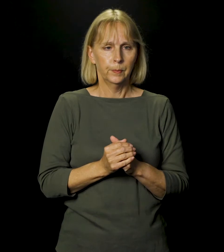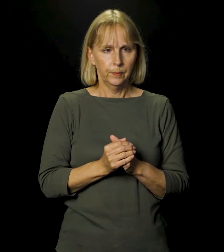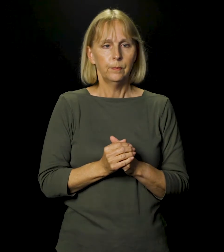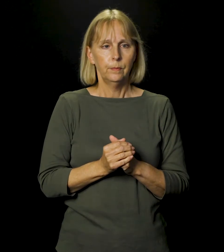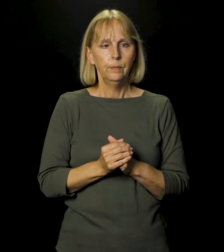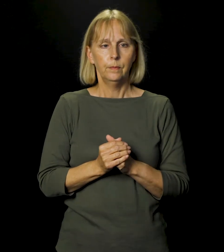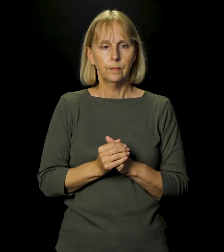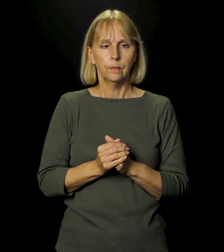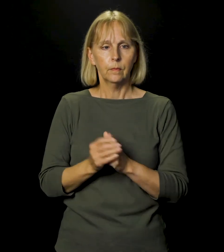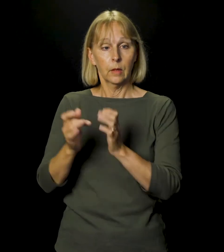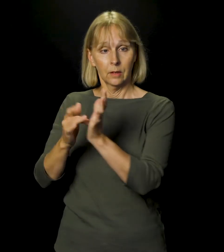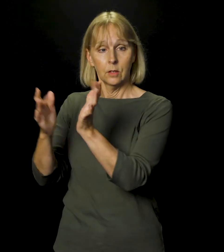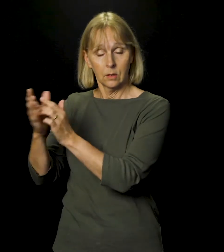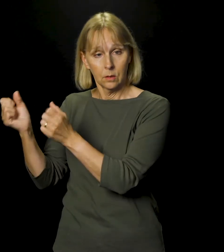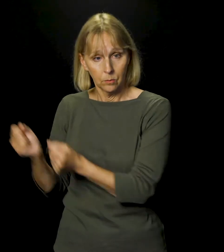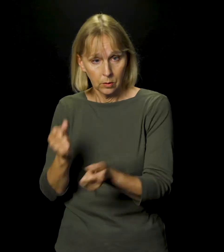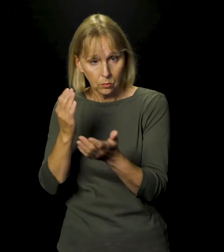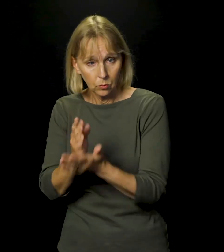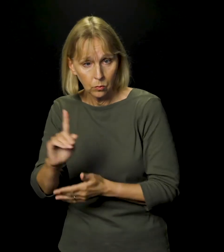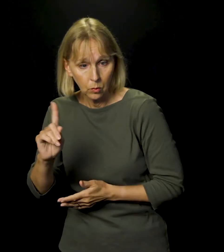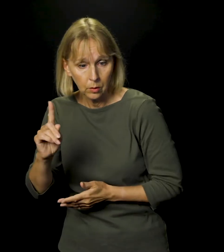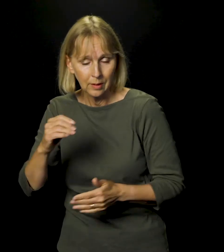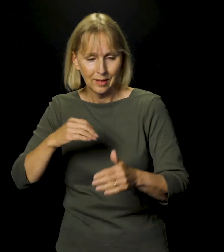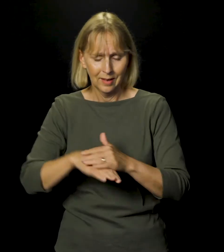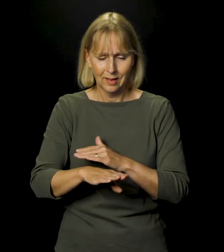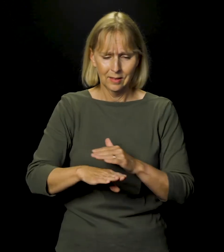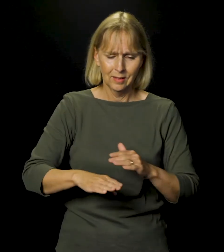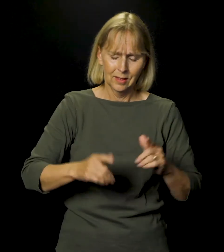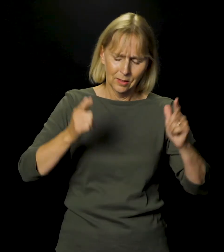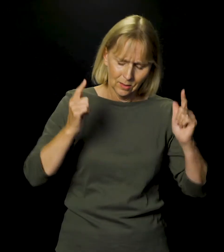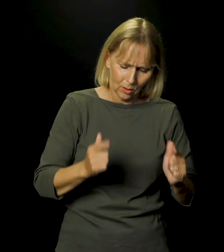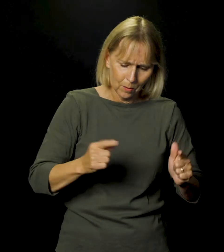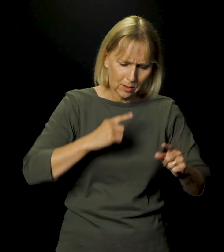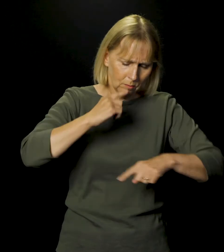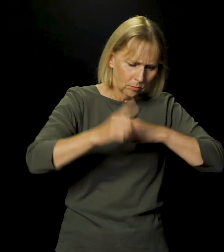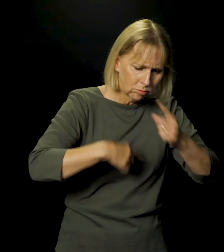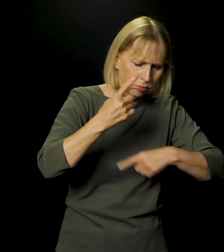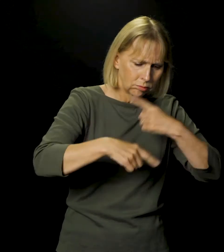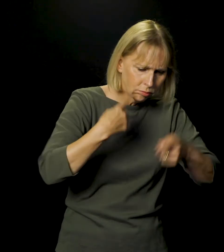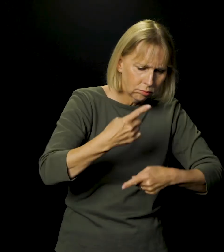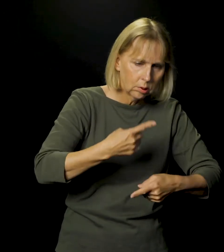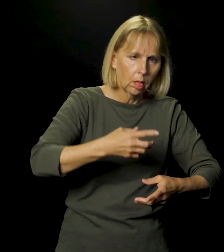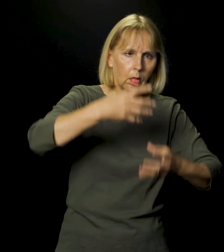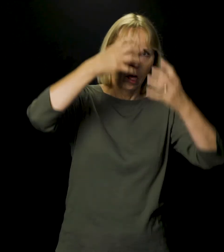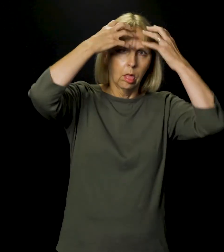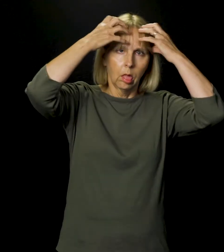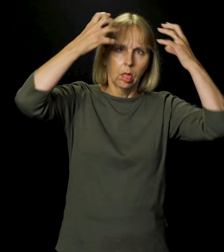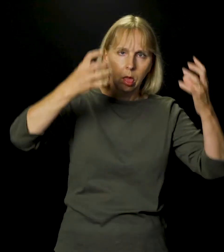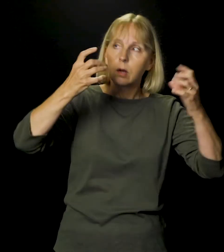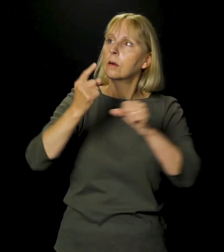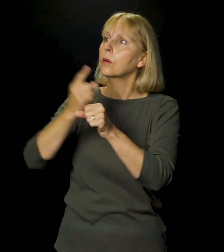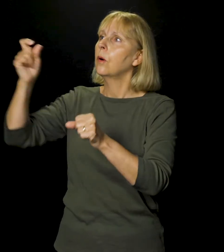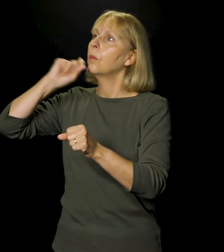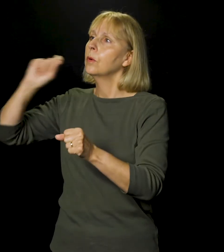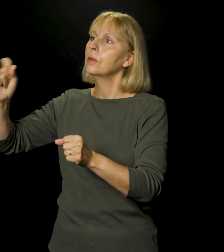The truth that Jesus brings is that in the midst of a flood of information, God wants to speak truth, and truth that will bring